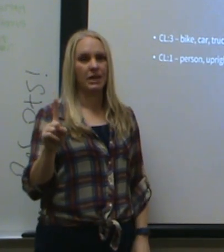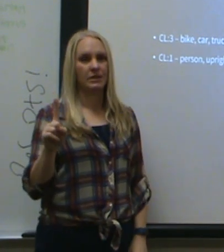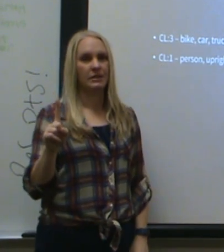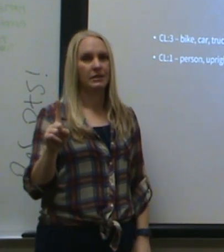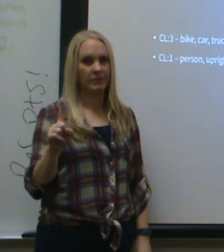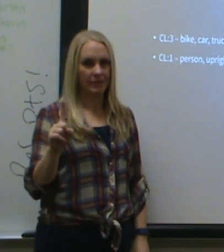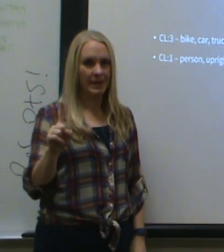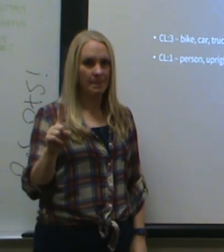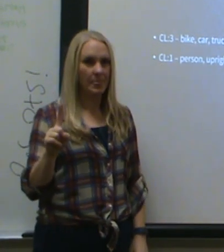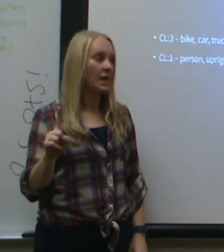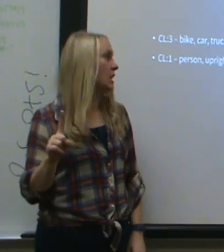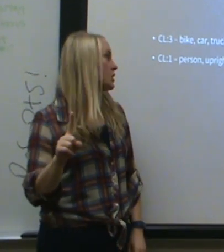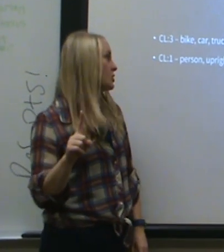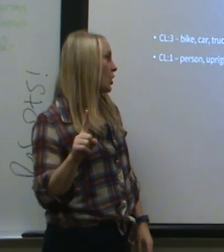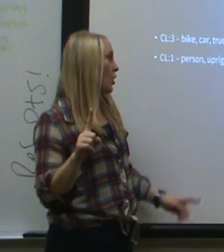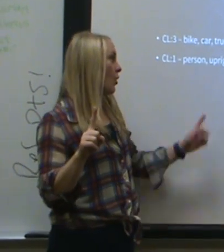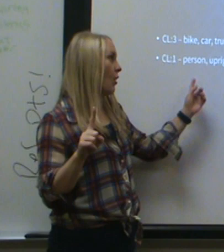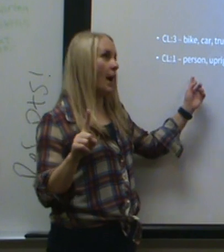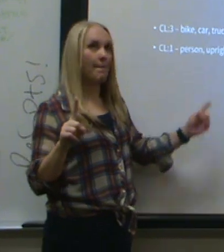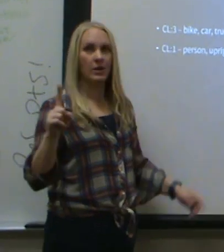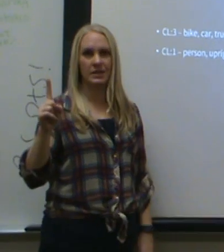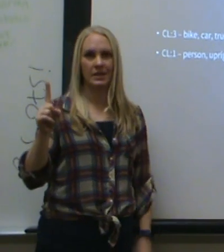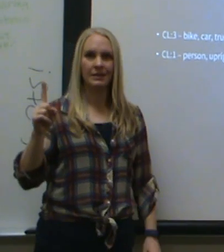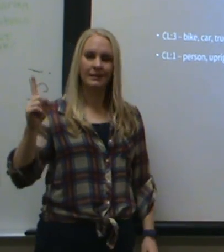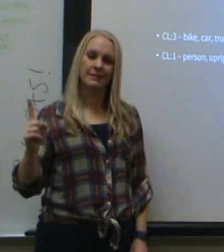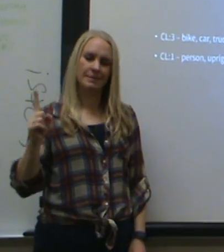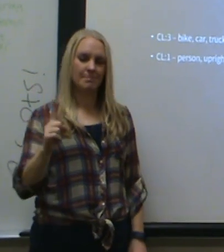object, right? So a person,